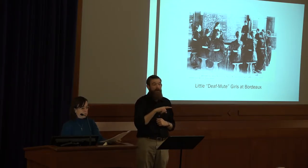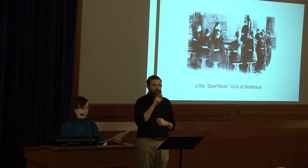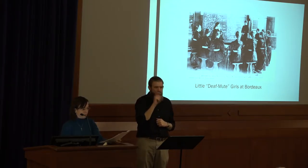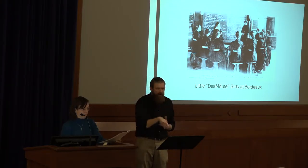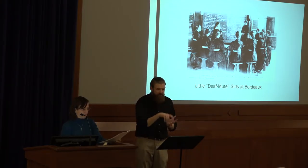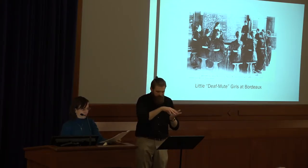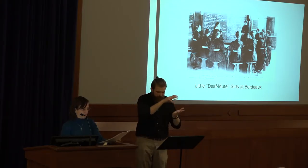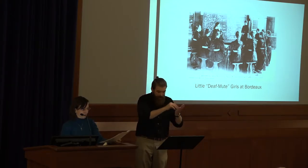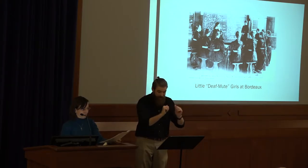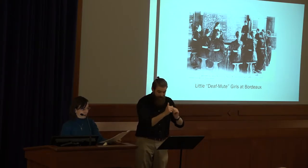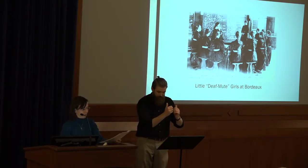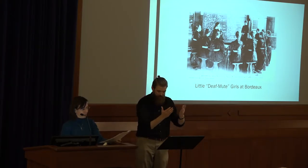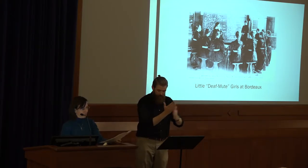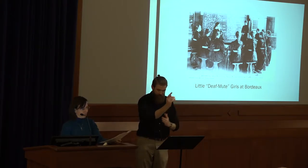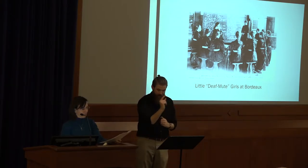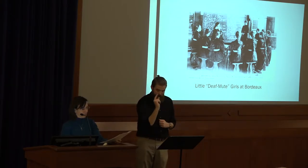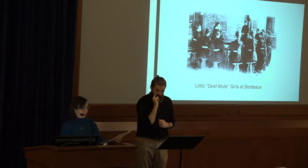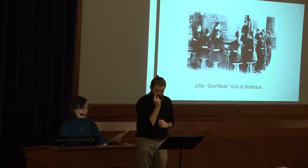gospel.